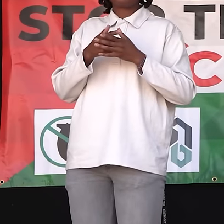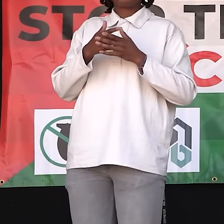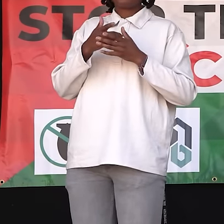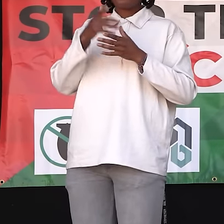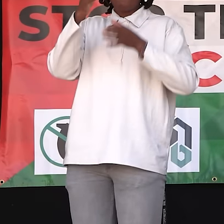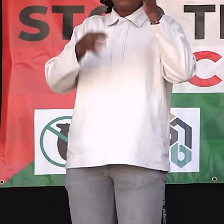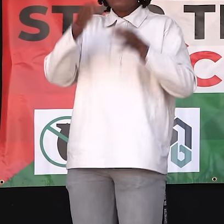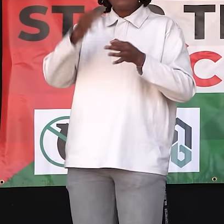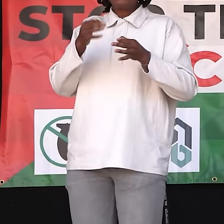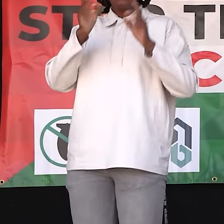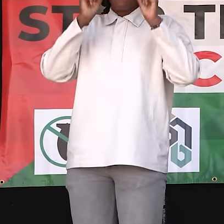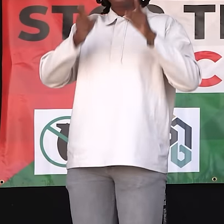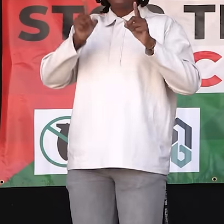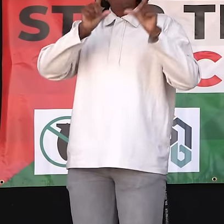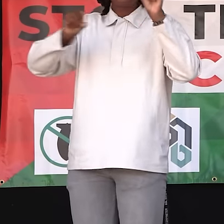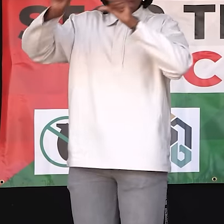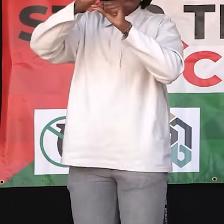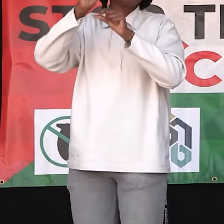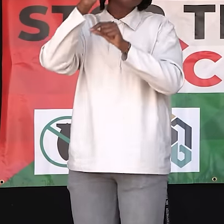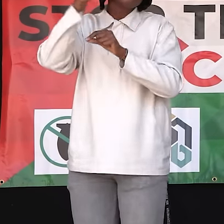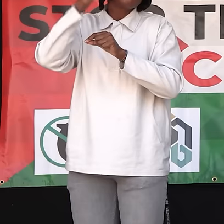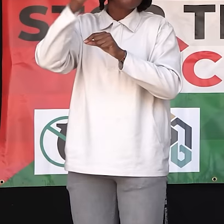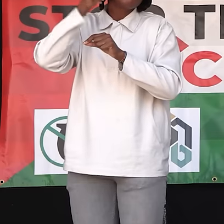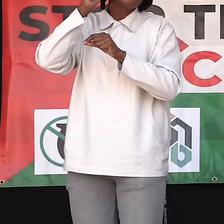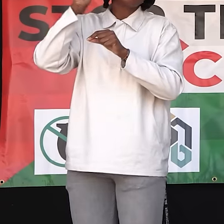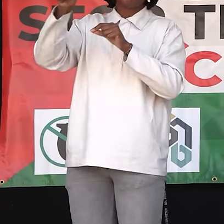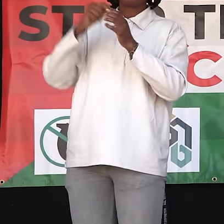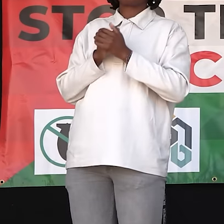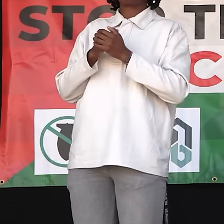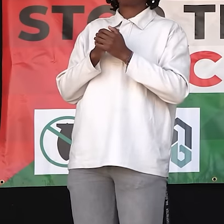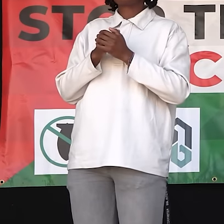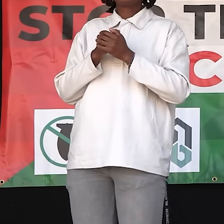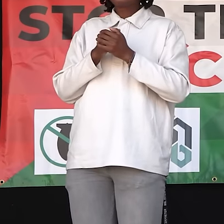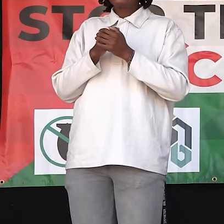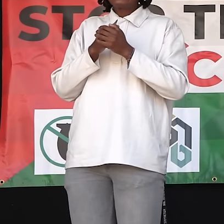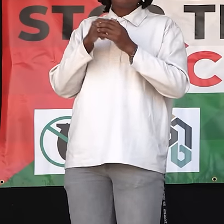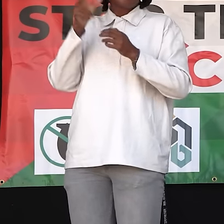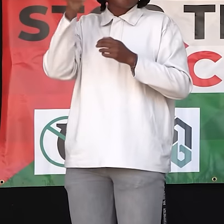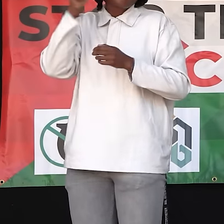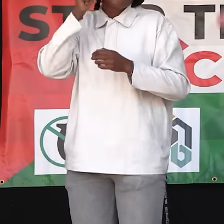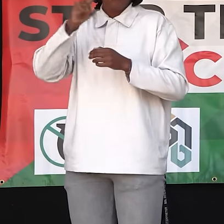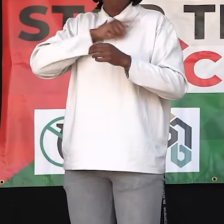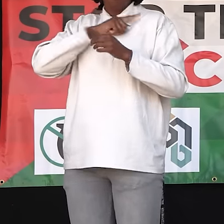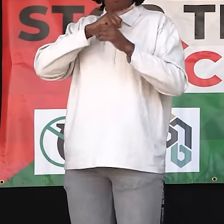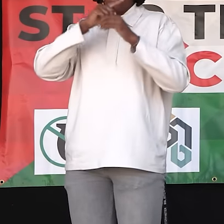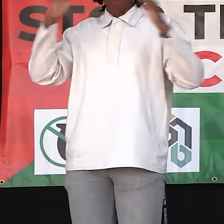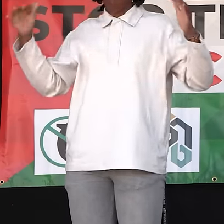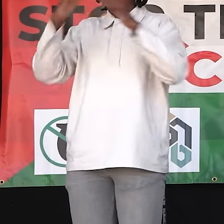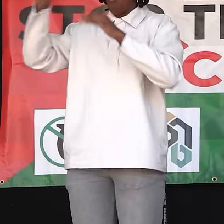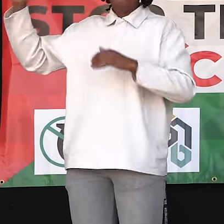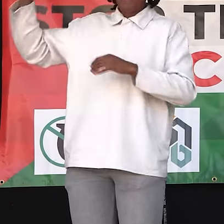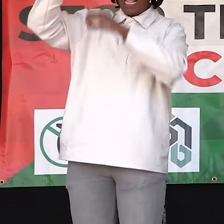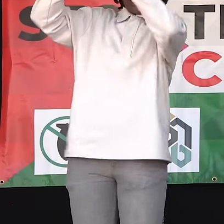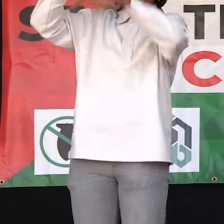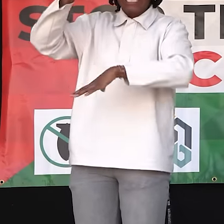in order to hear the birds, the warplanes must be silent. Silence the warplanes. Thank